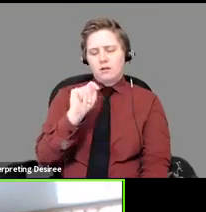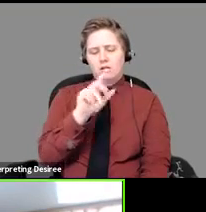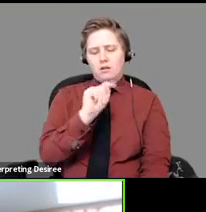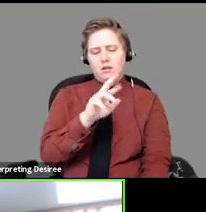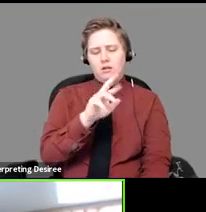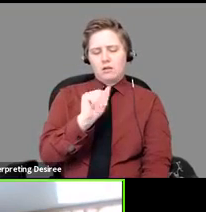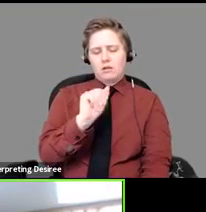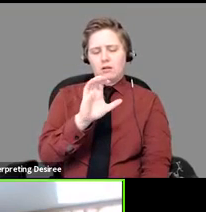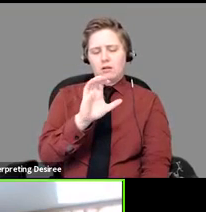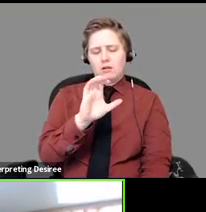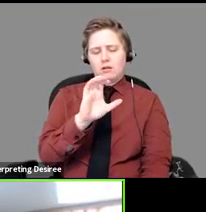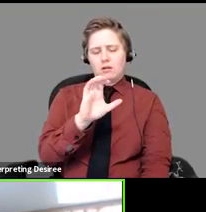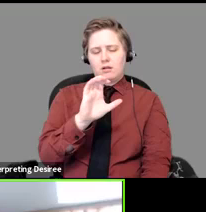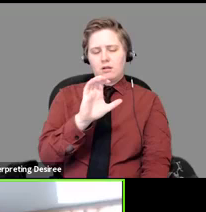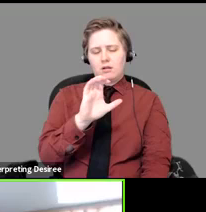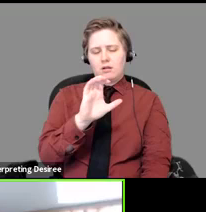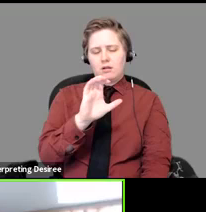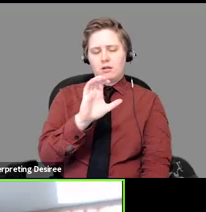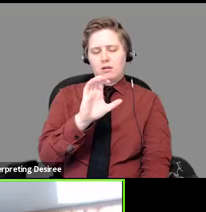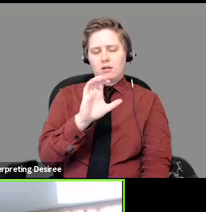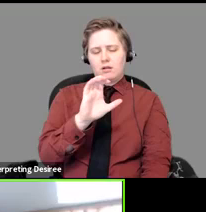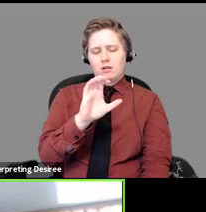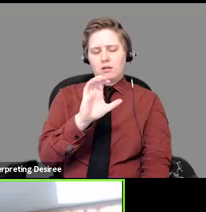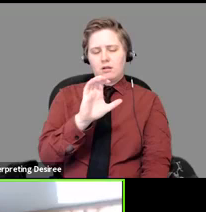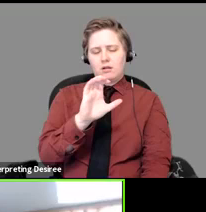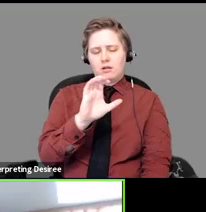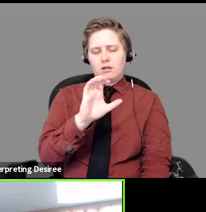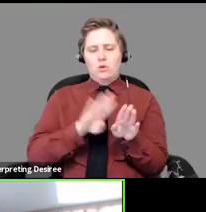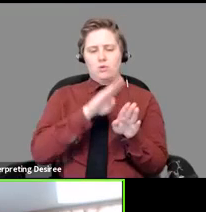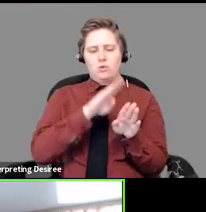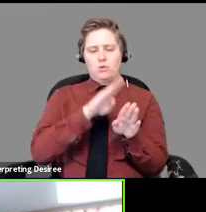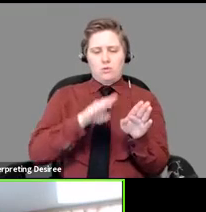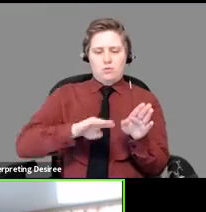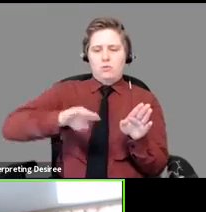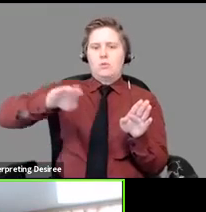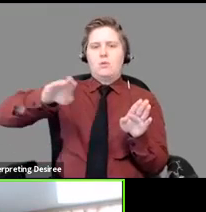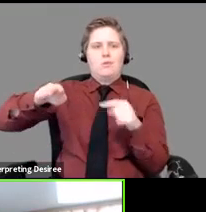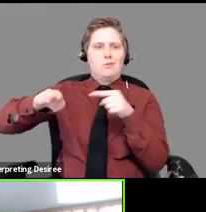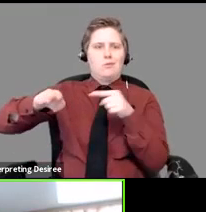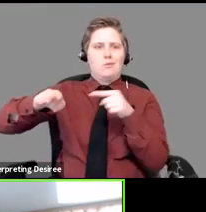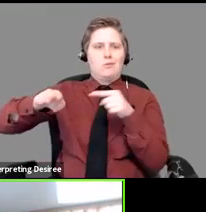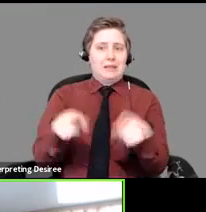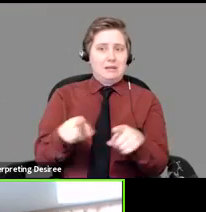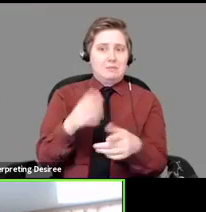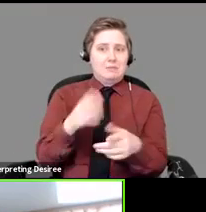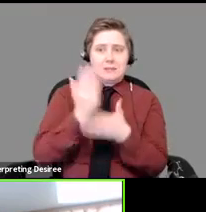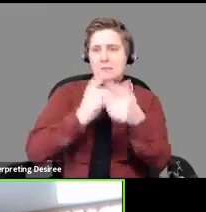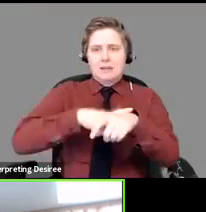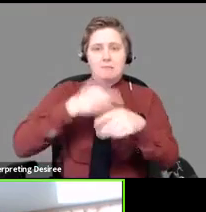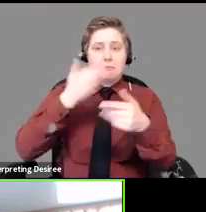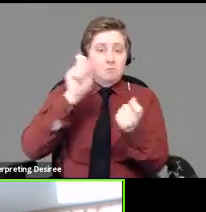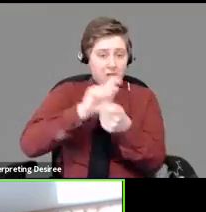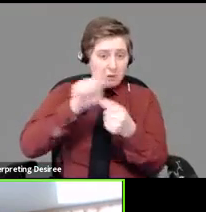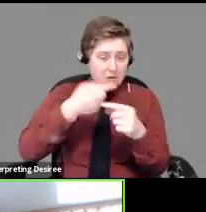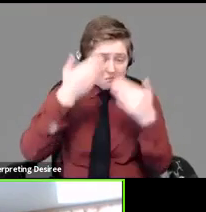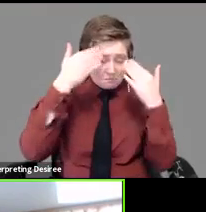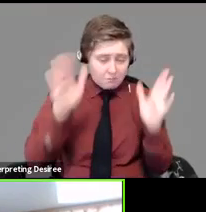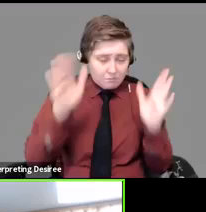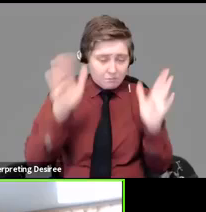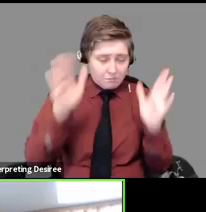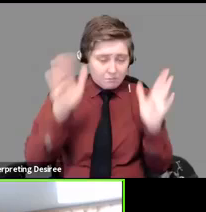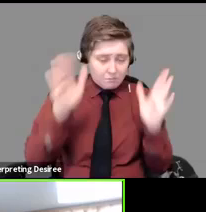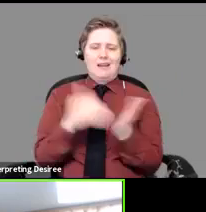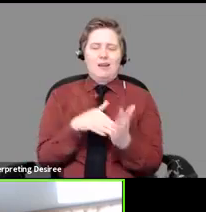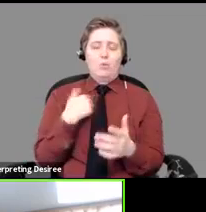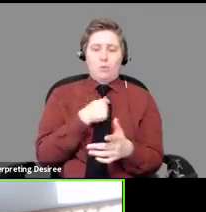understanding that the second wave probably will be here eventually, don't quite know when, that we really need to, again, hone